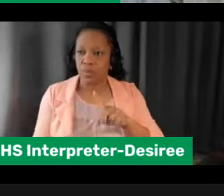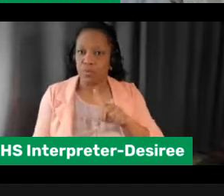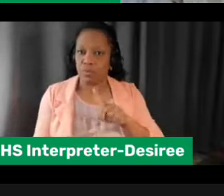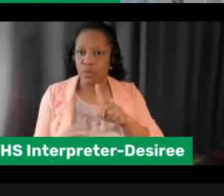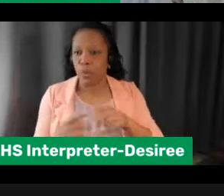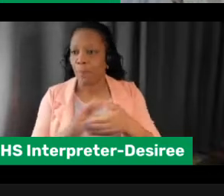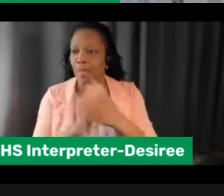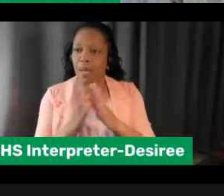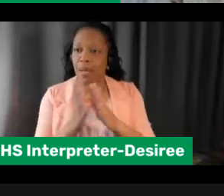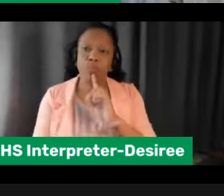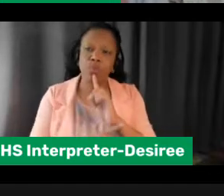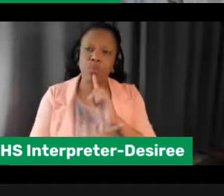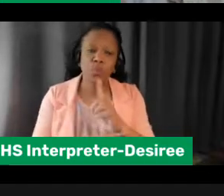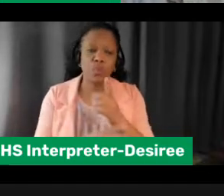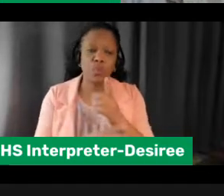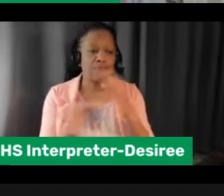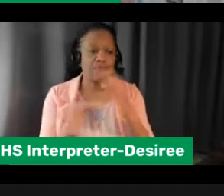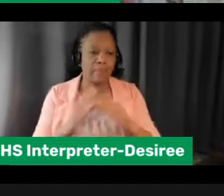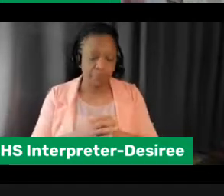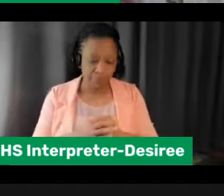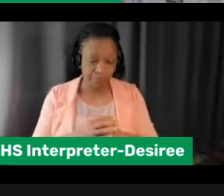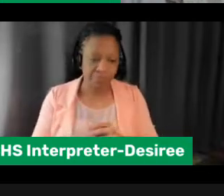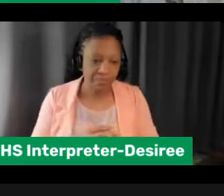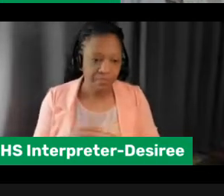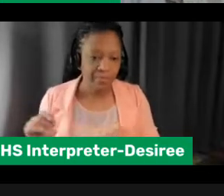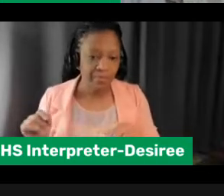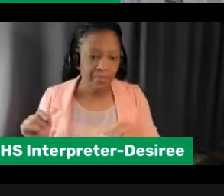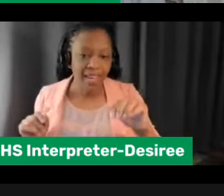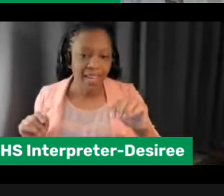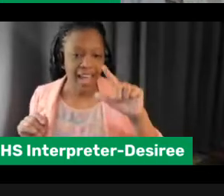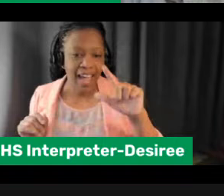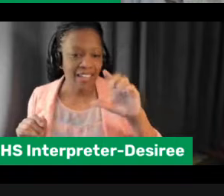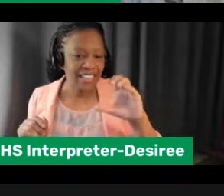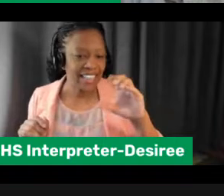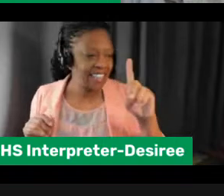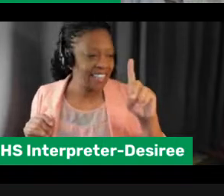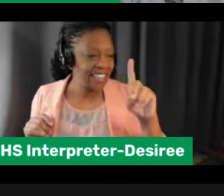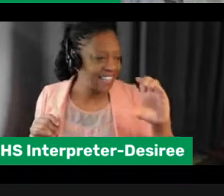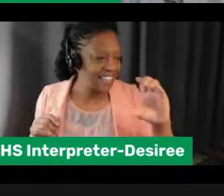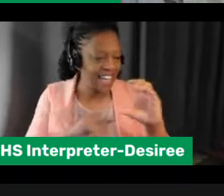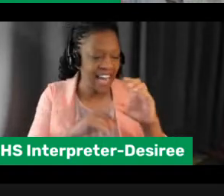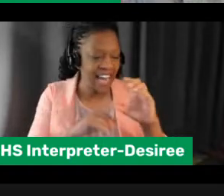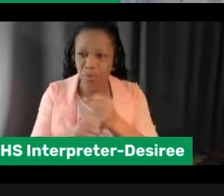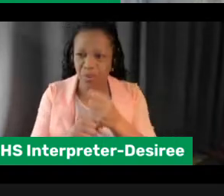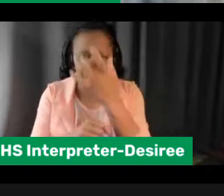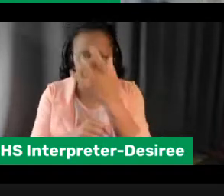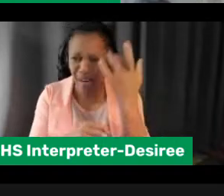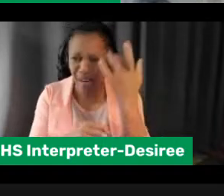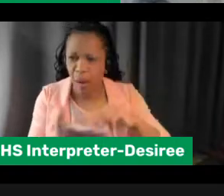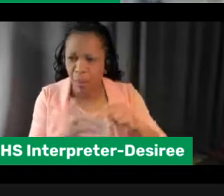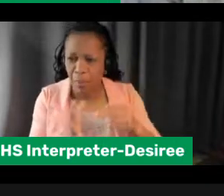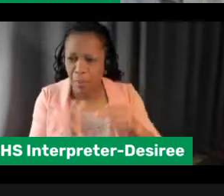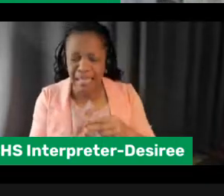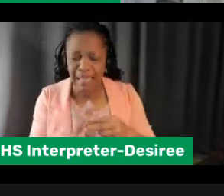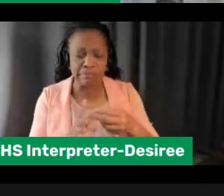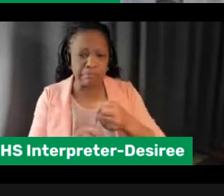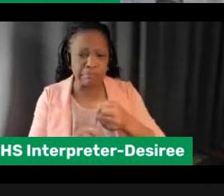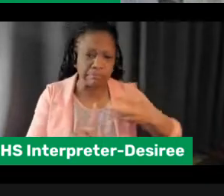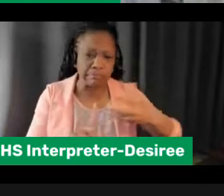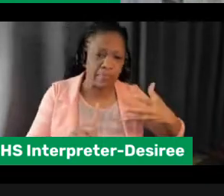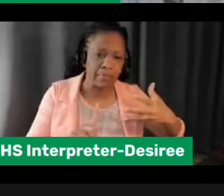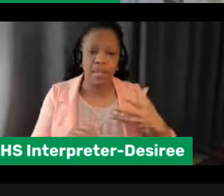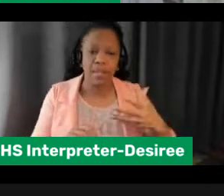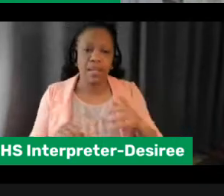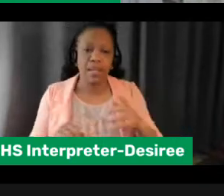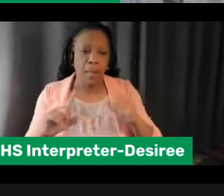Christian Development Center, I'm sorry, LCDC, I forget the acronym, but they're doing a cooperative development project up in